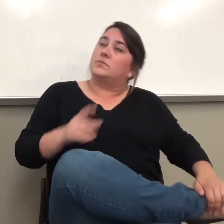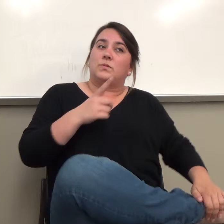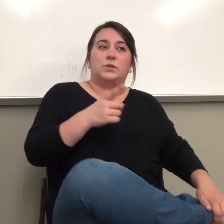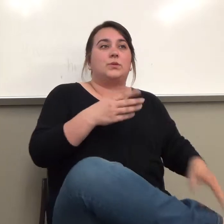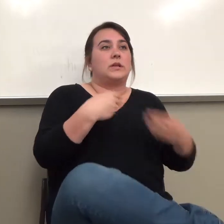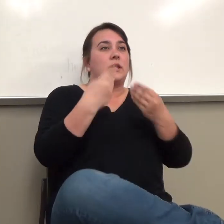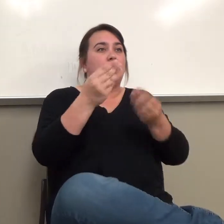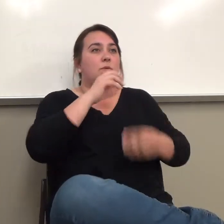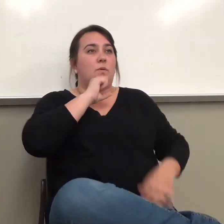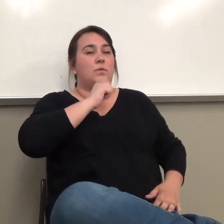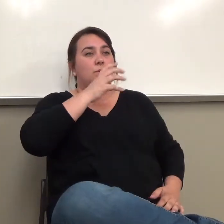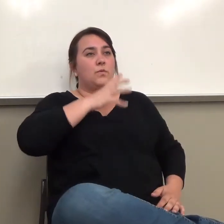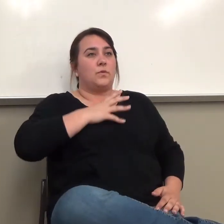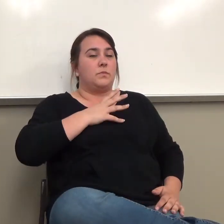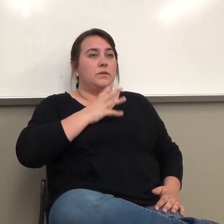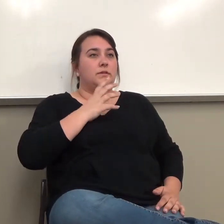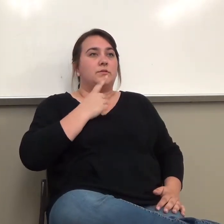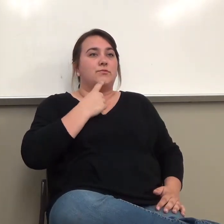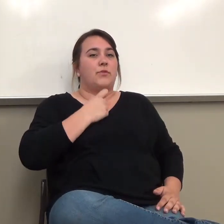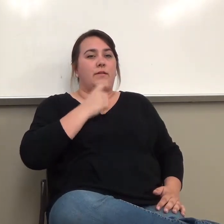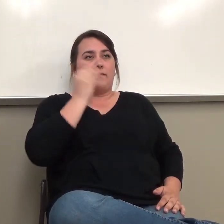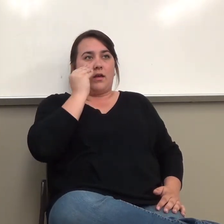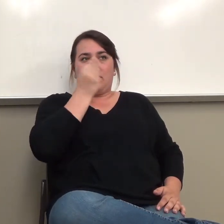giving an old woman a bouquet of red carnations,